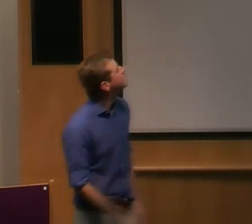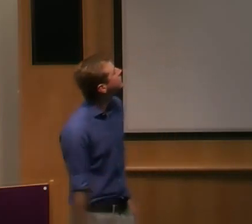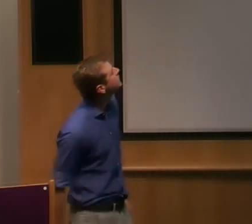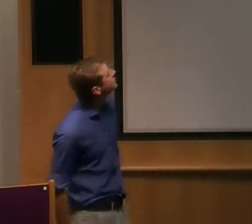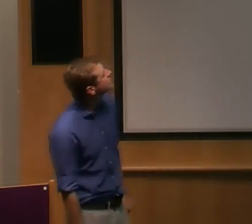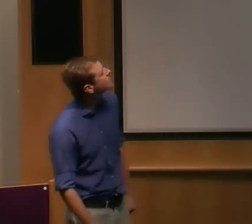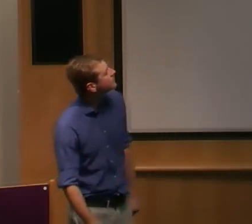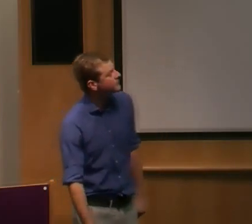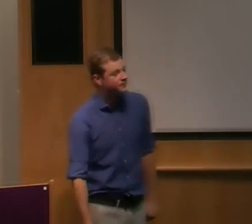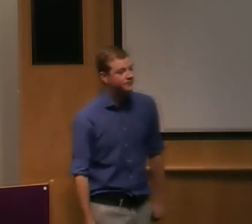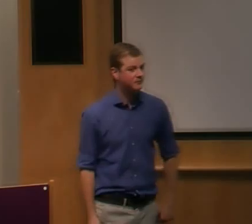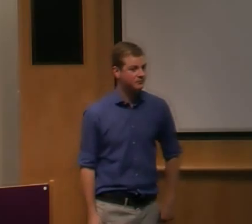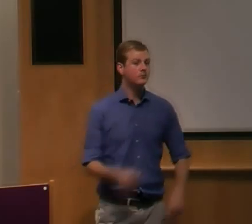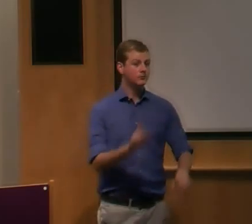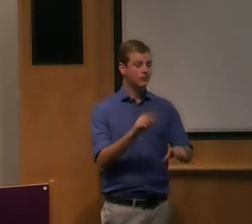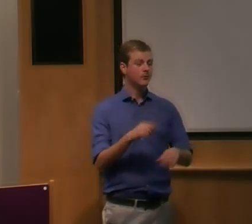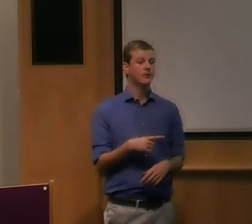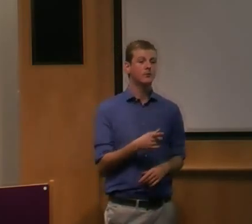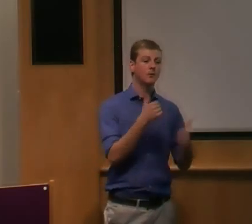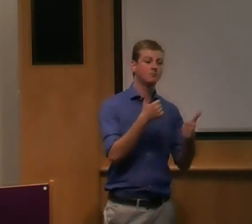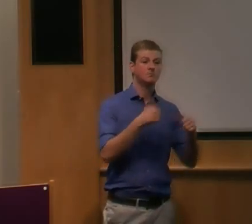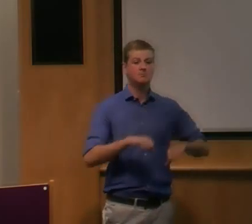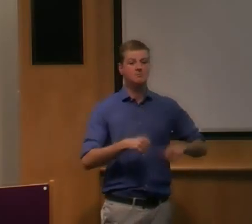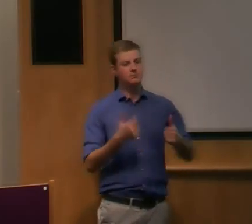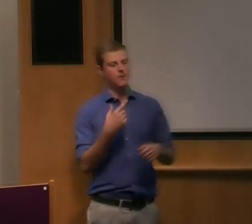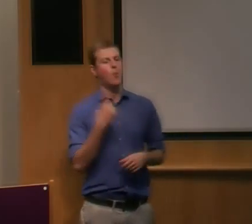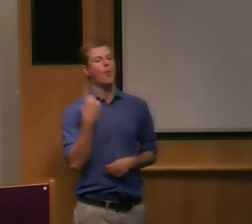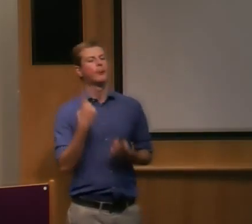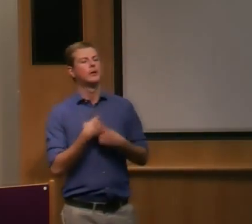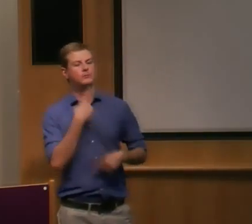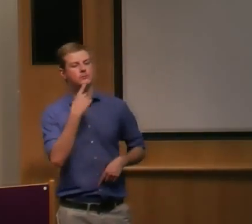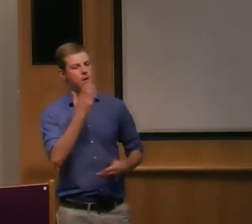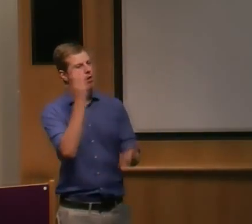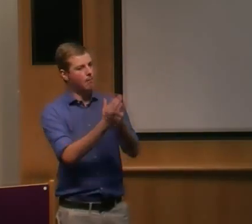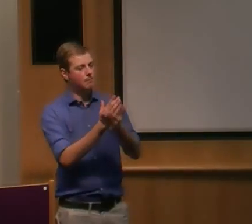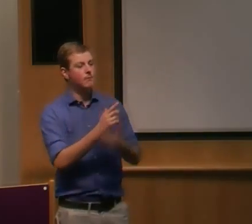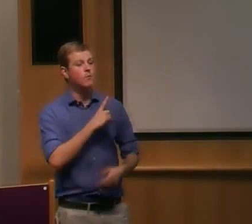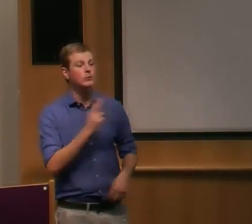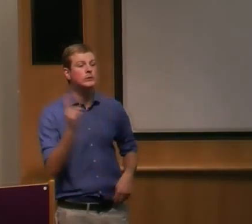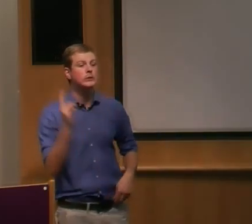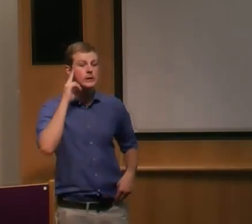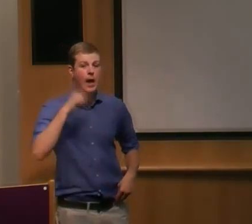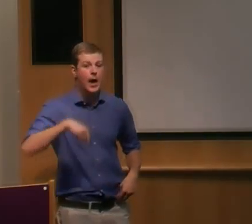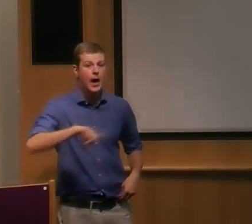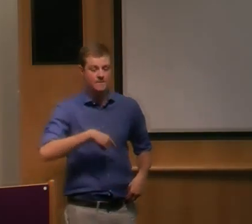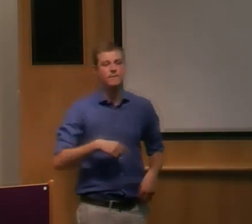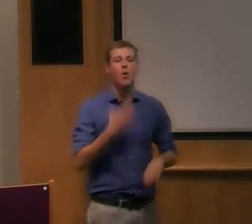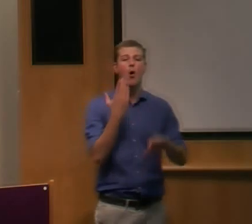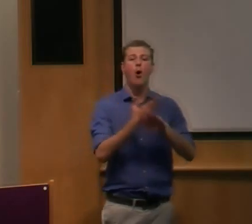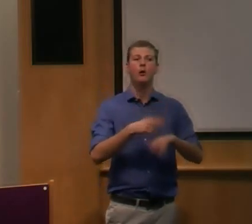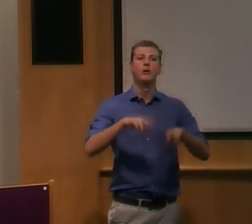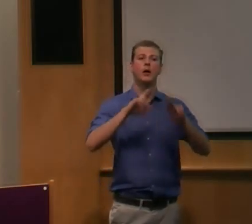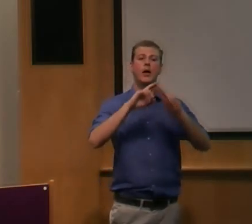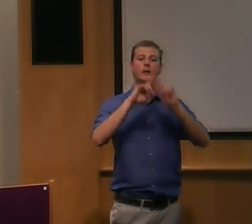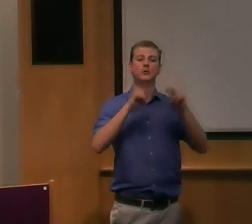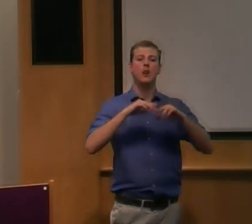globalisation. We're not going to stop it spread. There are pros and cons to globalisation, we all know that. But one of the pros for